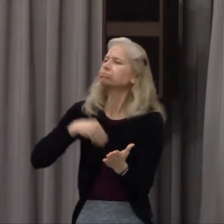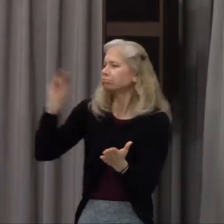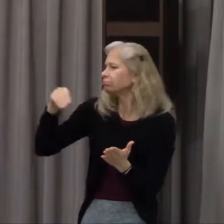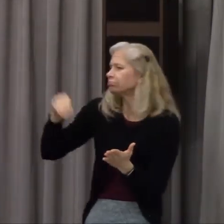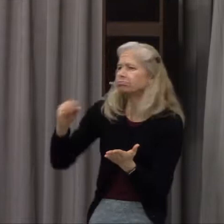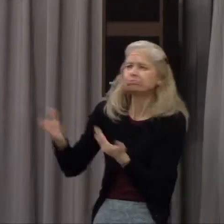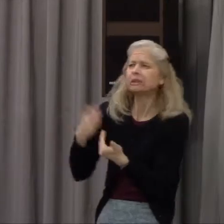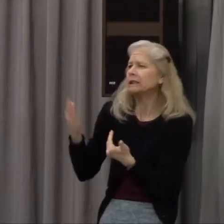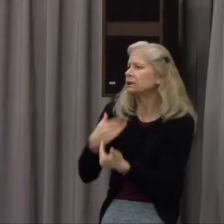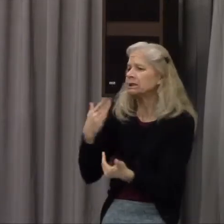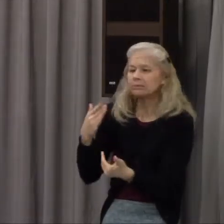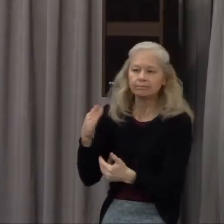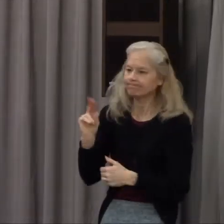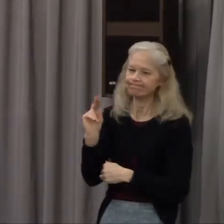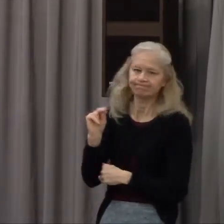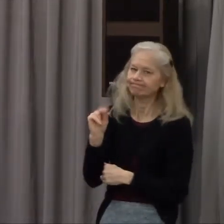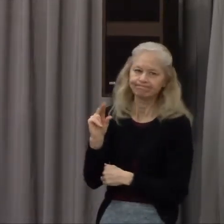All have sinned and come short of the glory of God.